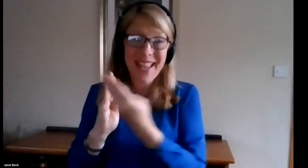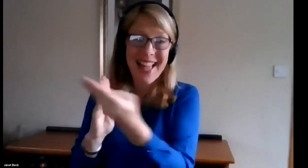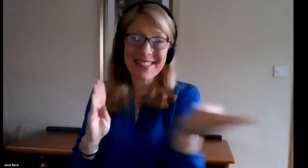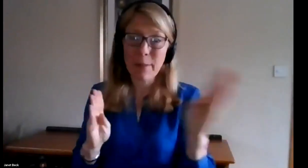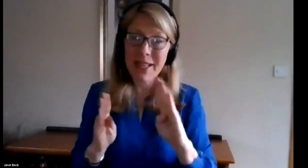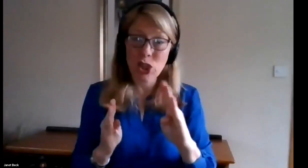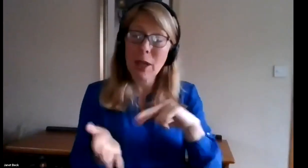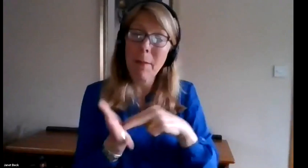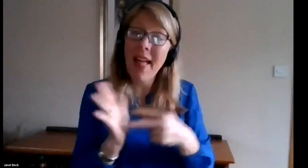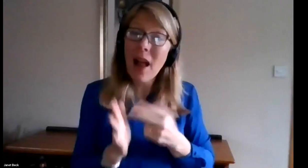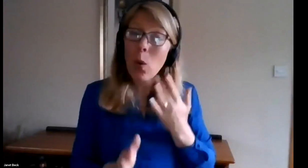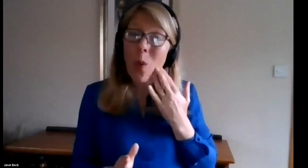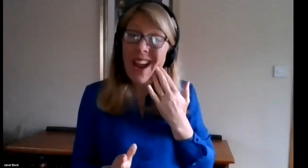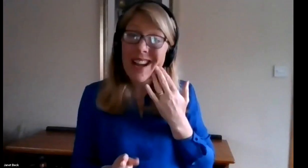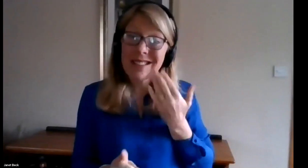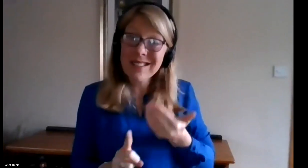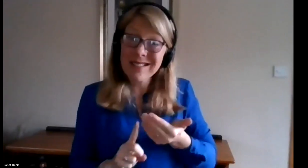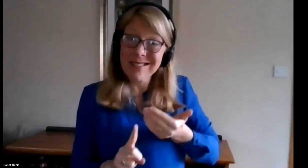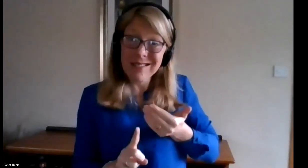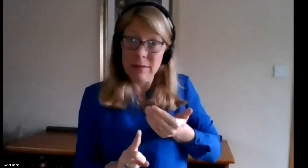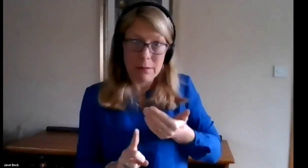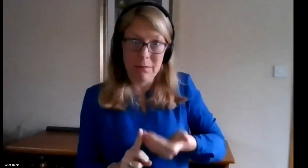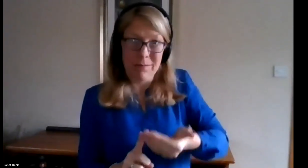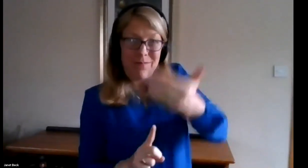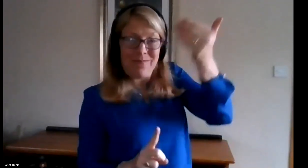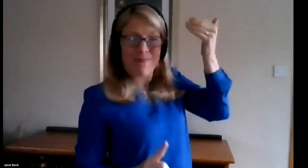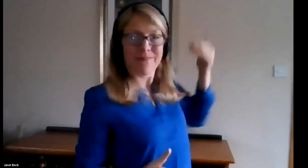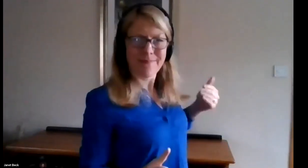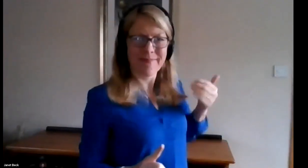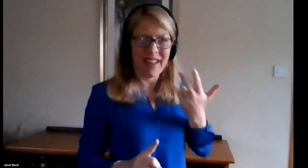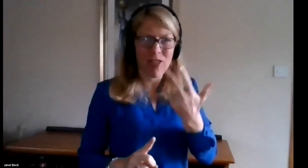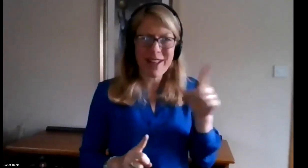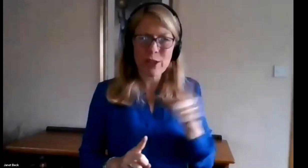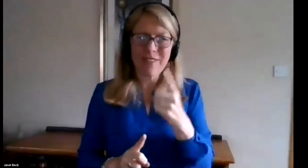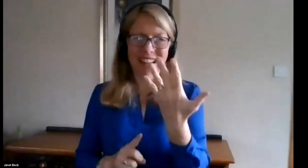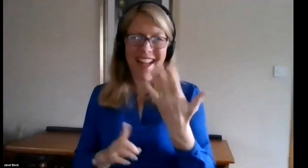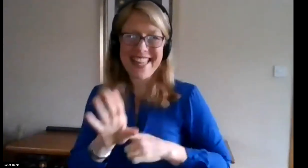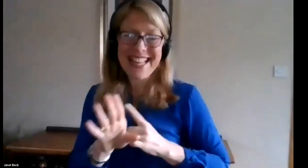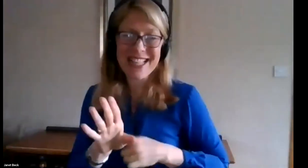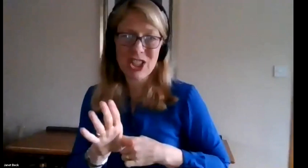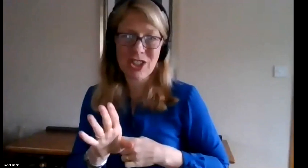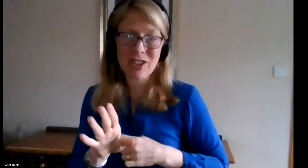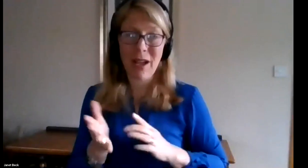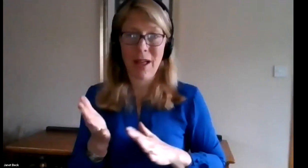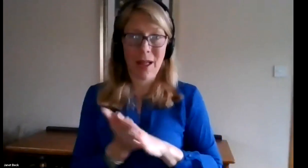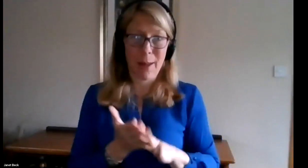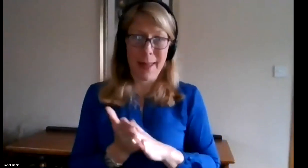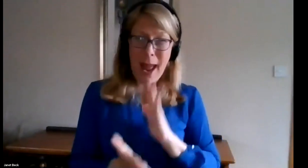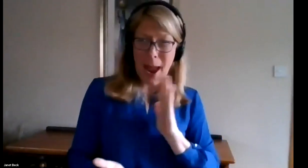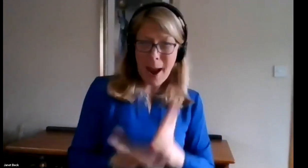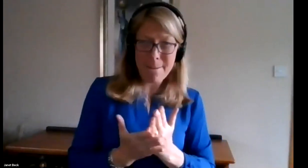So when we maybe do get a full access again, it's going to be on to the next exhibition, and then